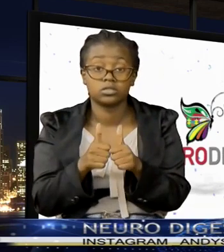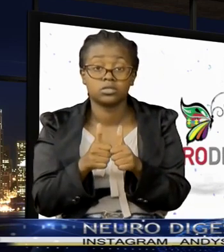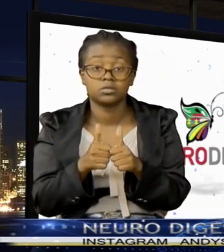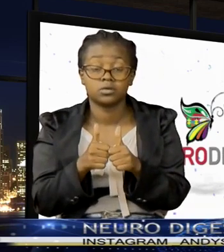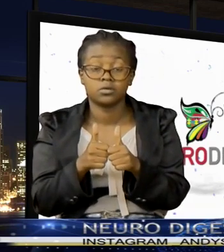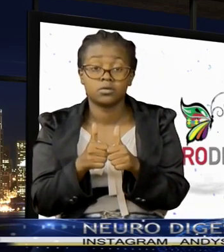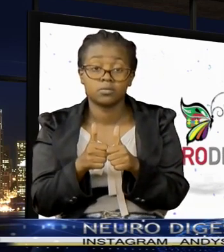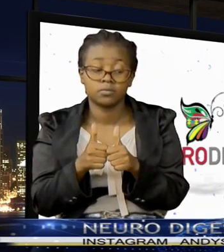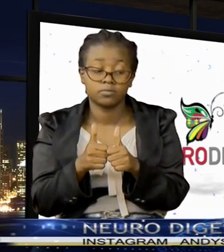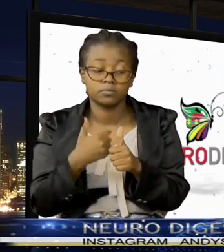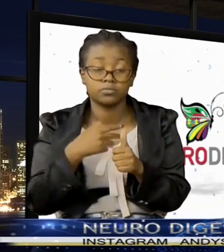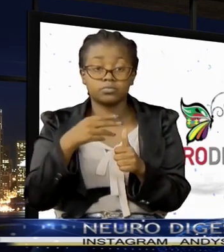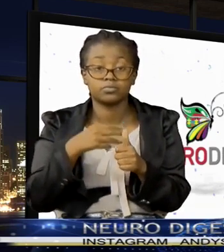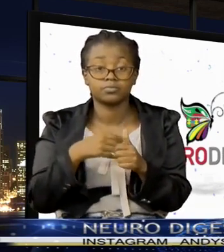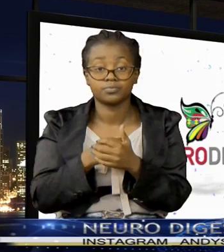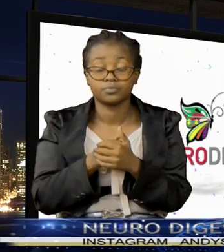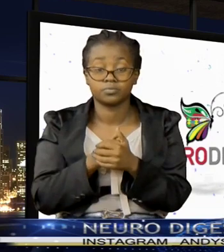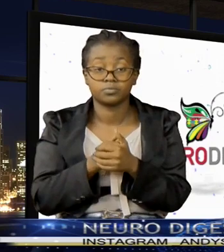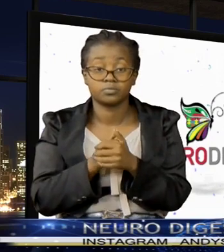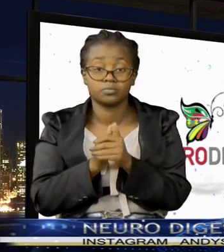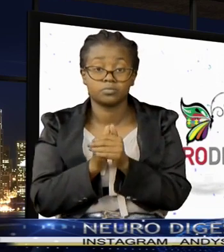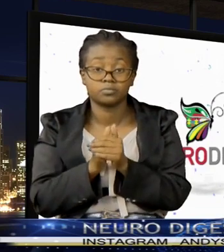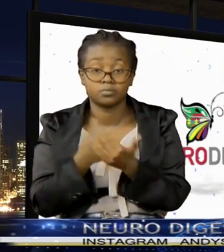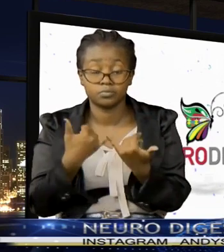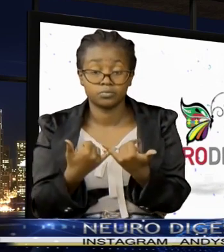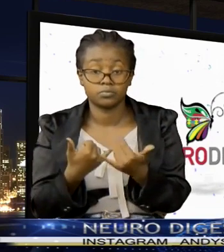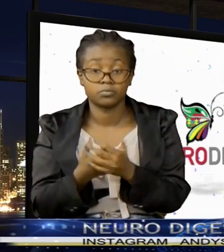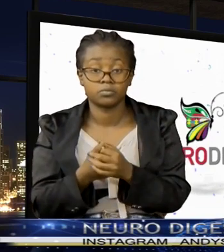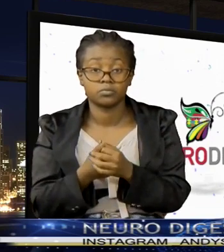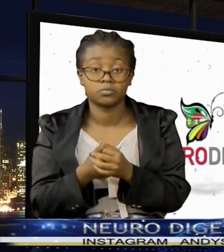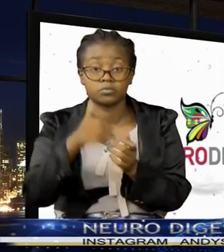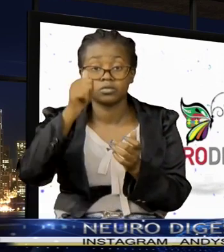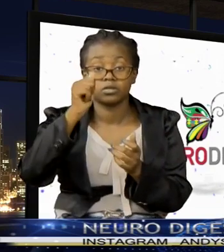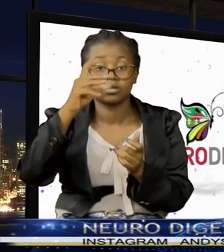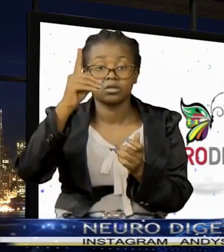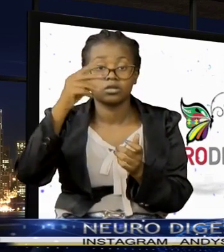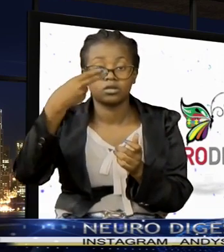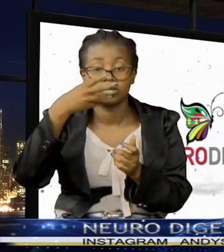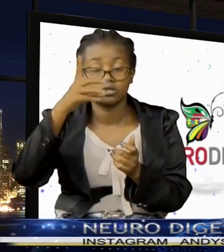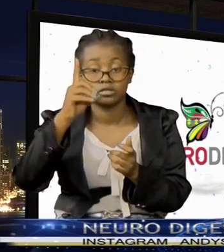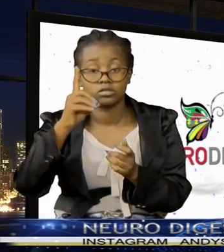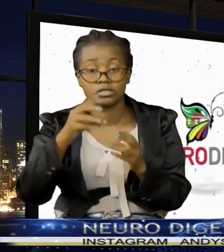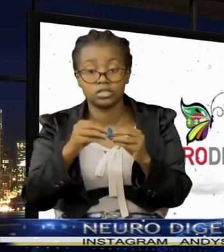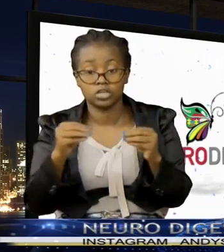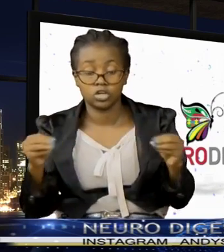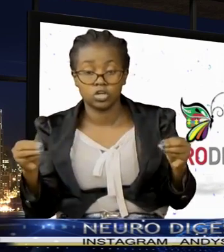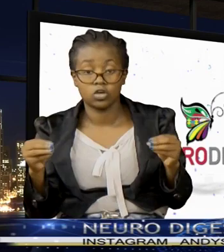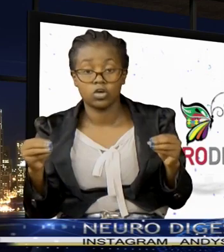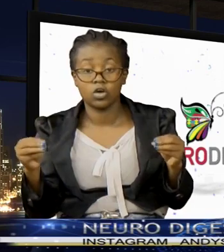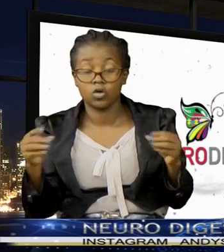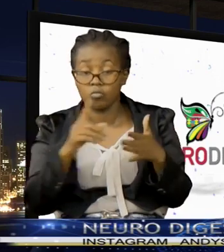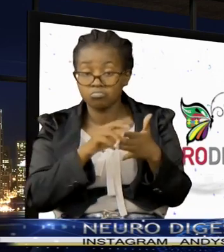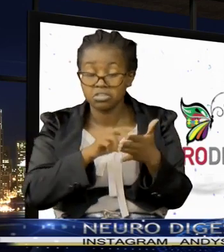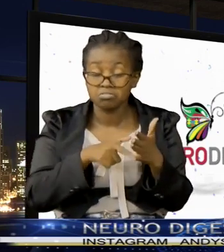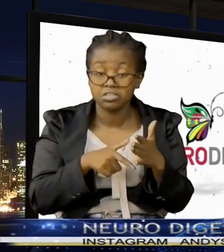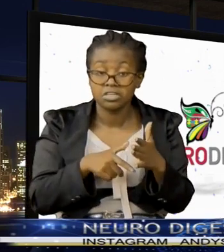with neurodiverse children. Now let's dive into ADHD. In long, that's in short. In